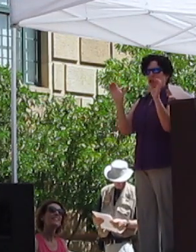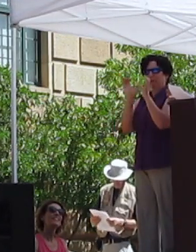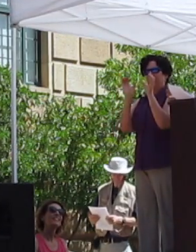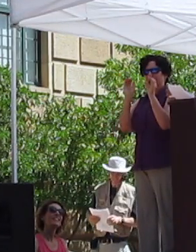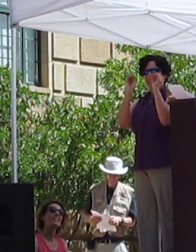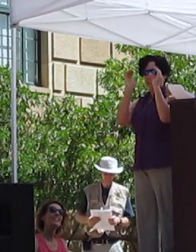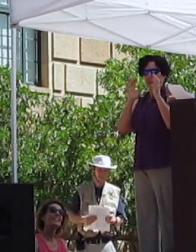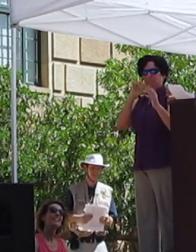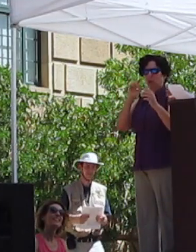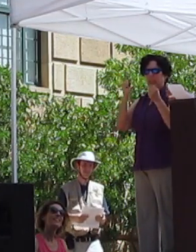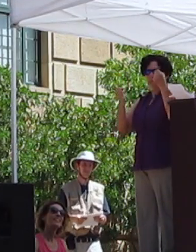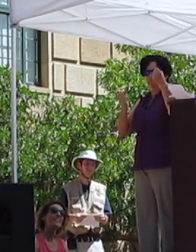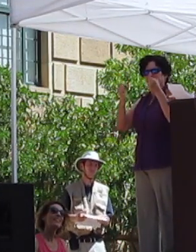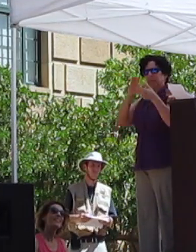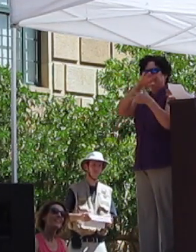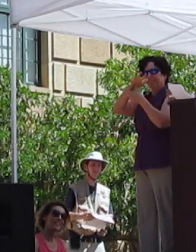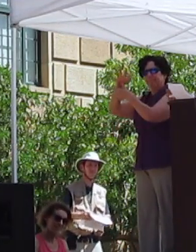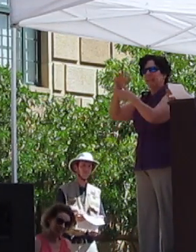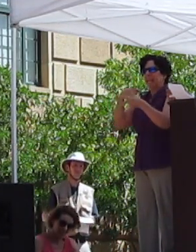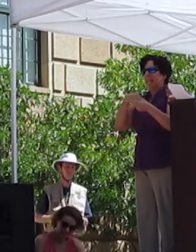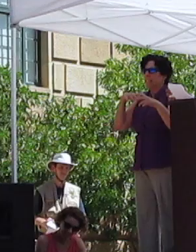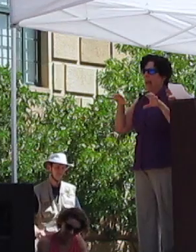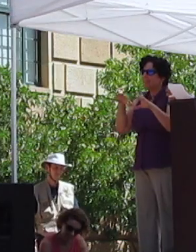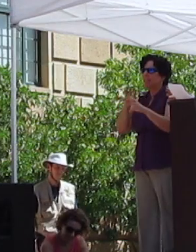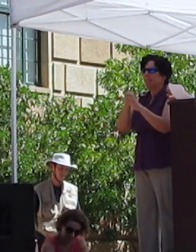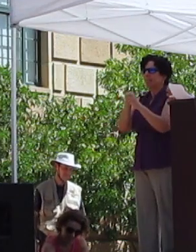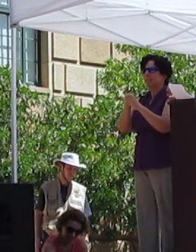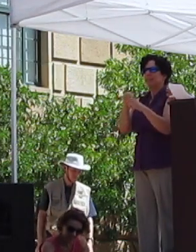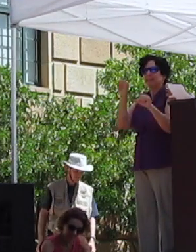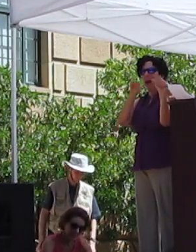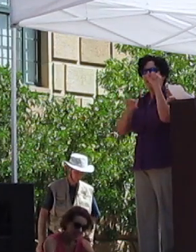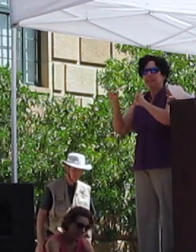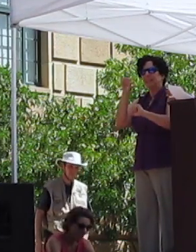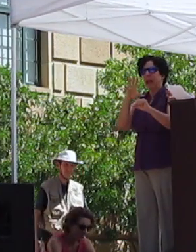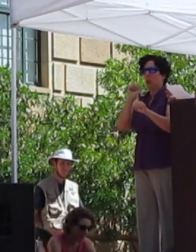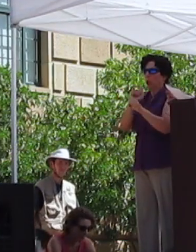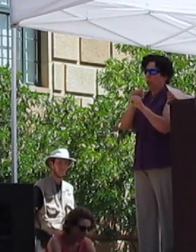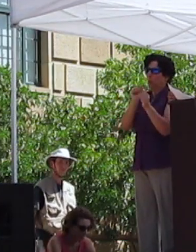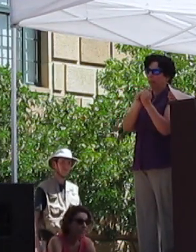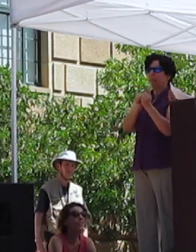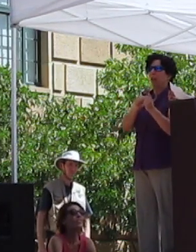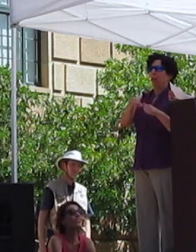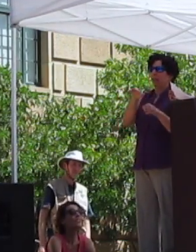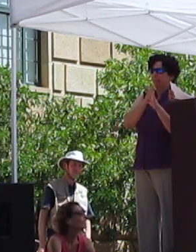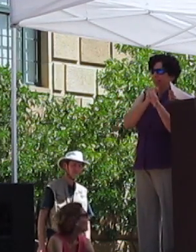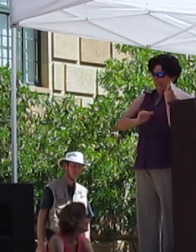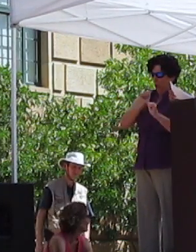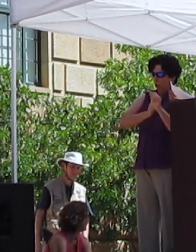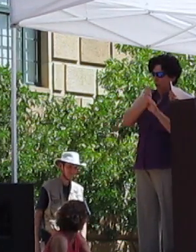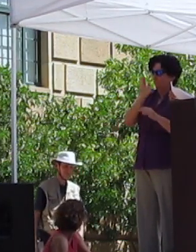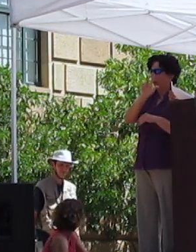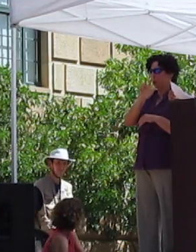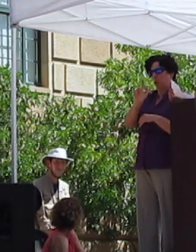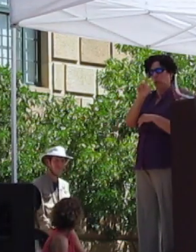and he has been an activist for science and education for 13 years, as well as working within theater for 21 years. Ladies and